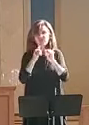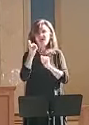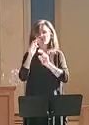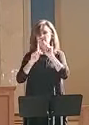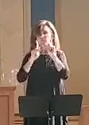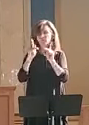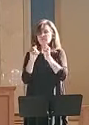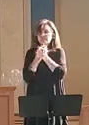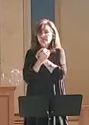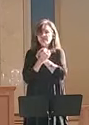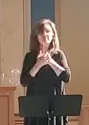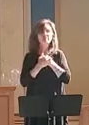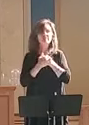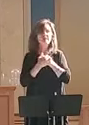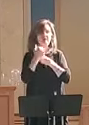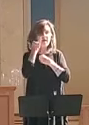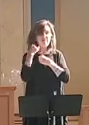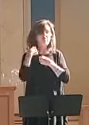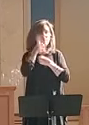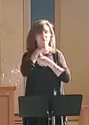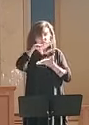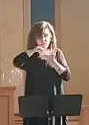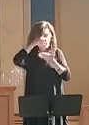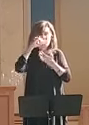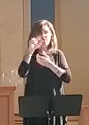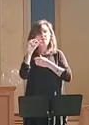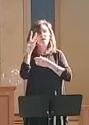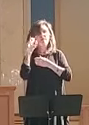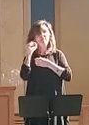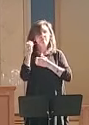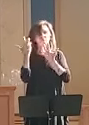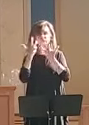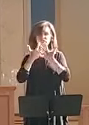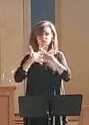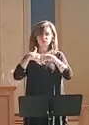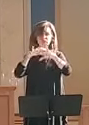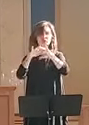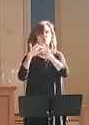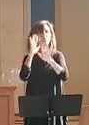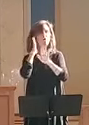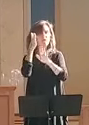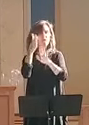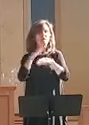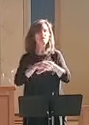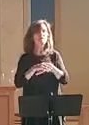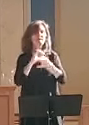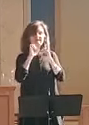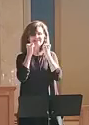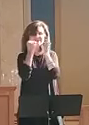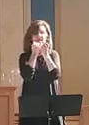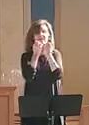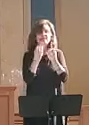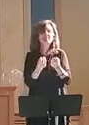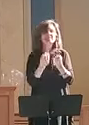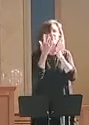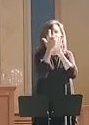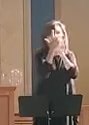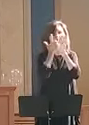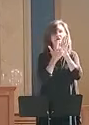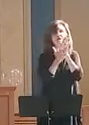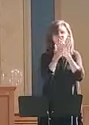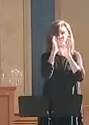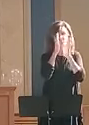others to love, everything else will fall into place. Now, society has many laws, and they're meant for order and